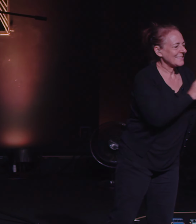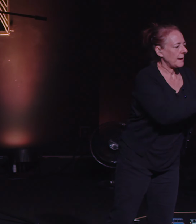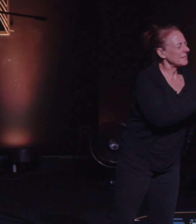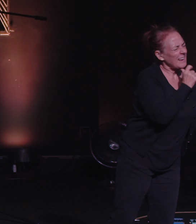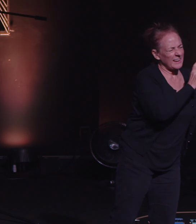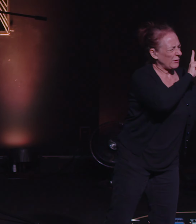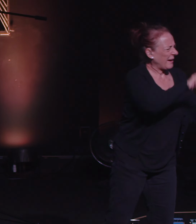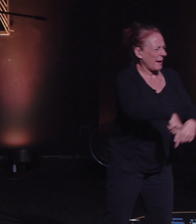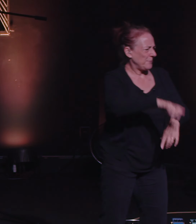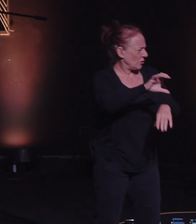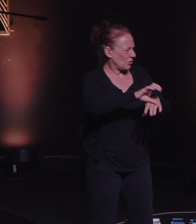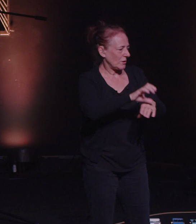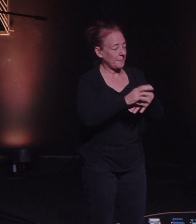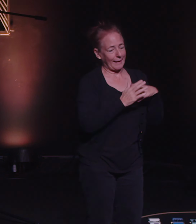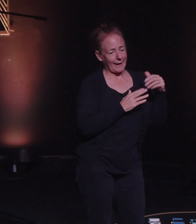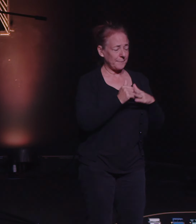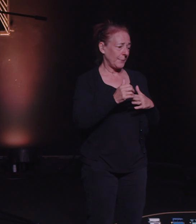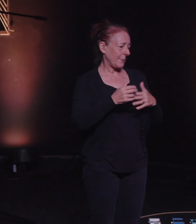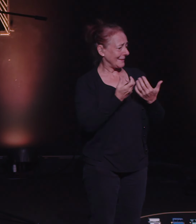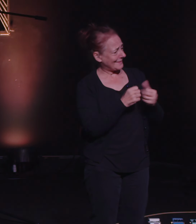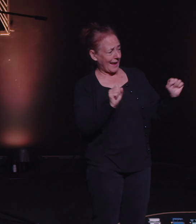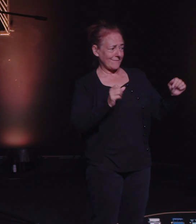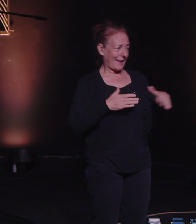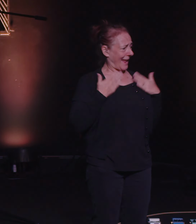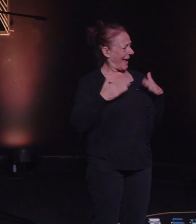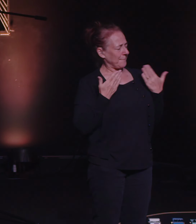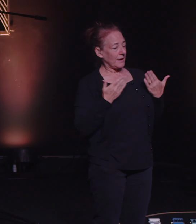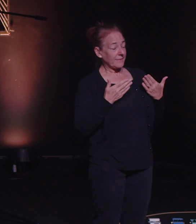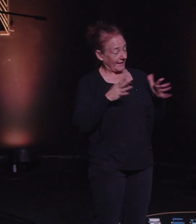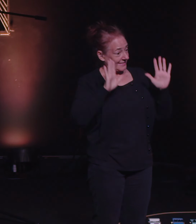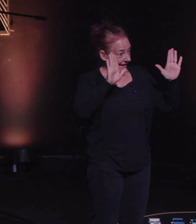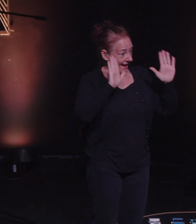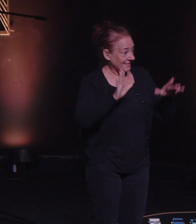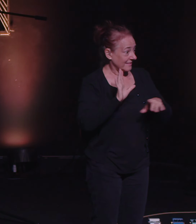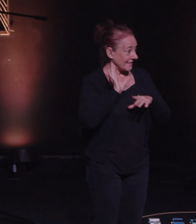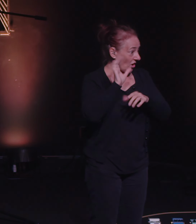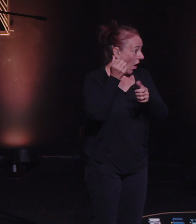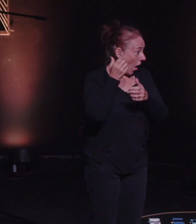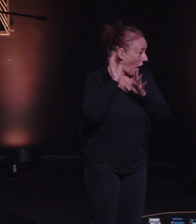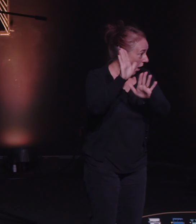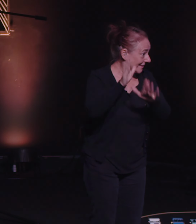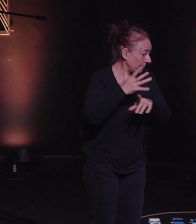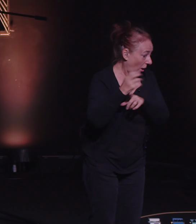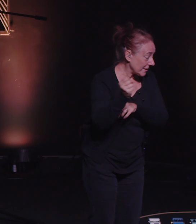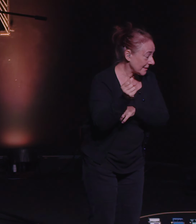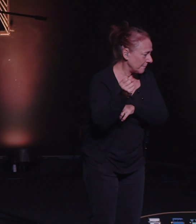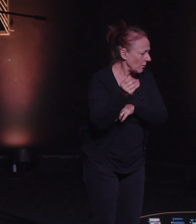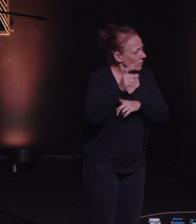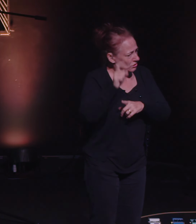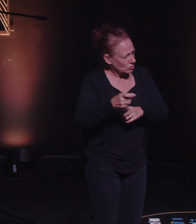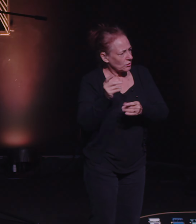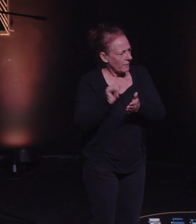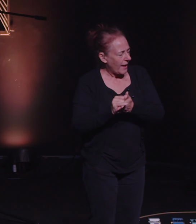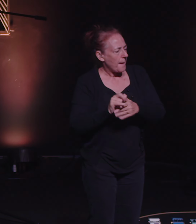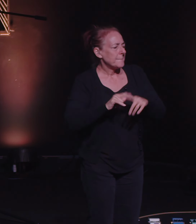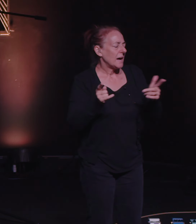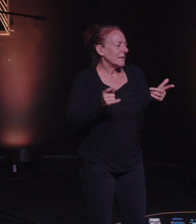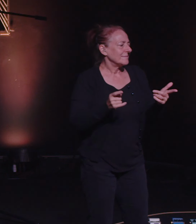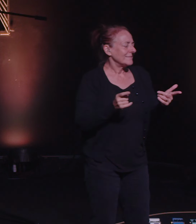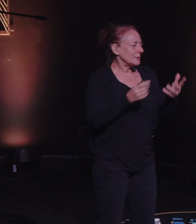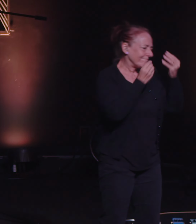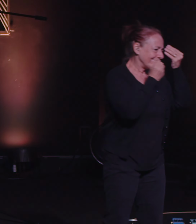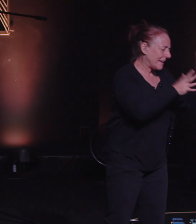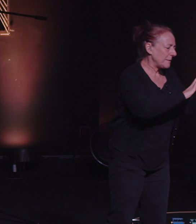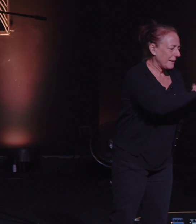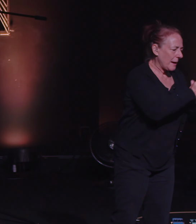comfortable and be safe and be happy with each other. That's all fantastic. That's a byproduct of what we're supposed to be doing. And so for